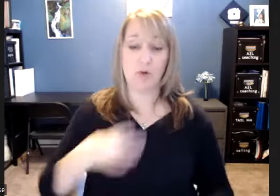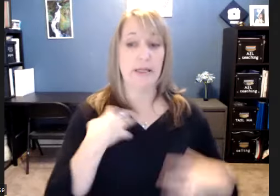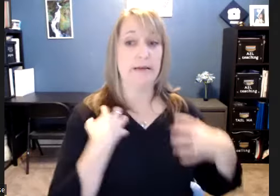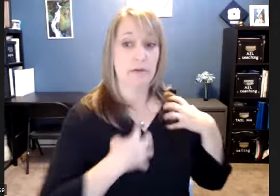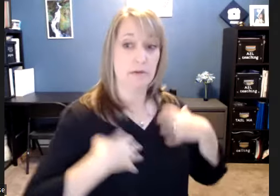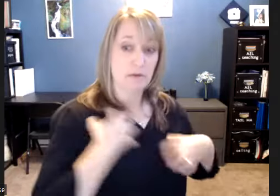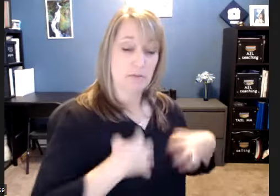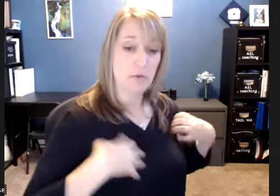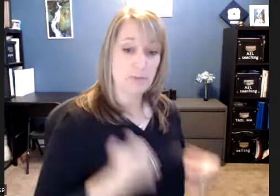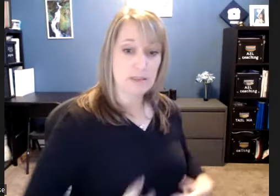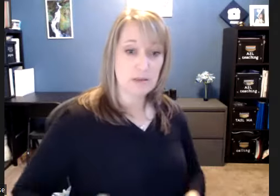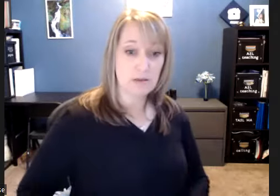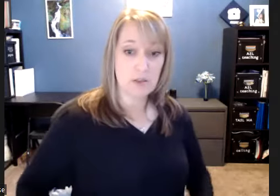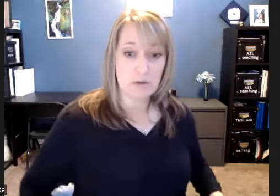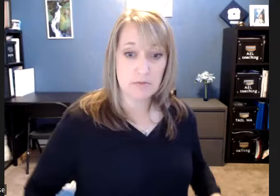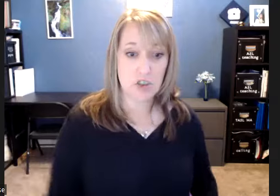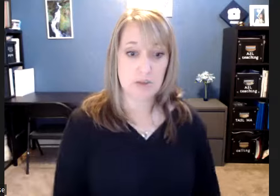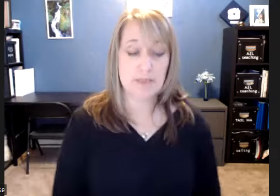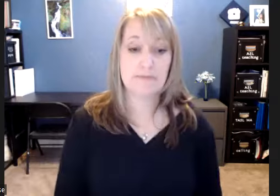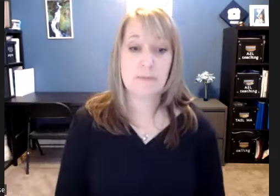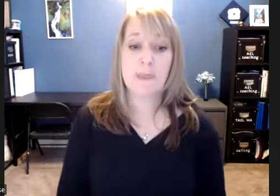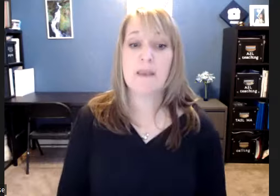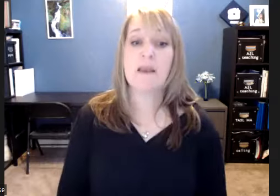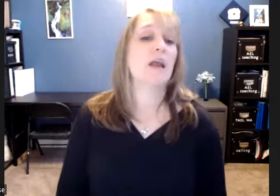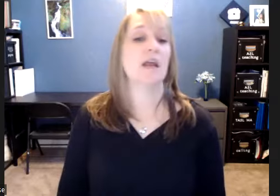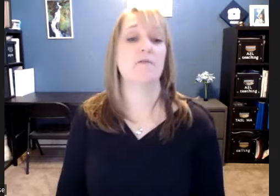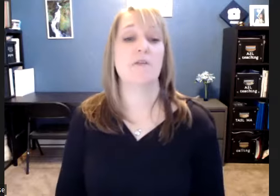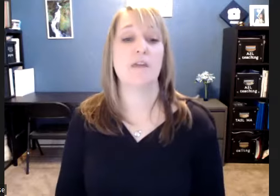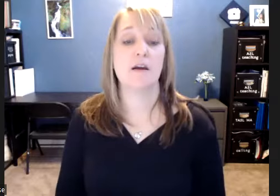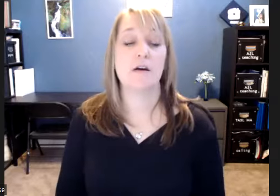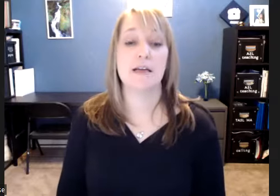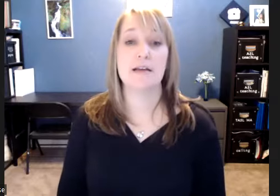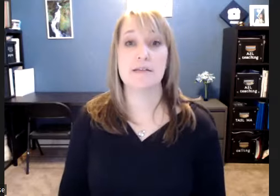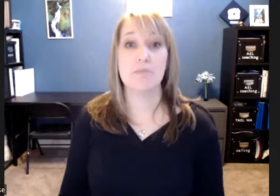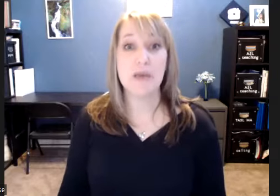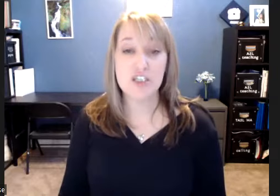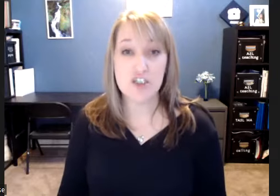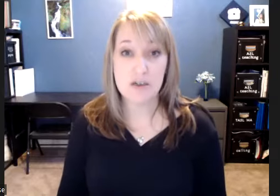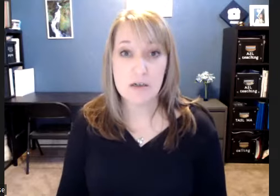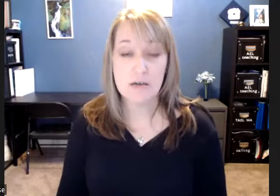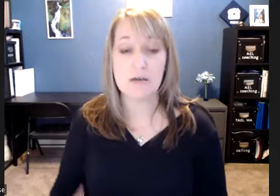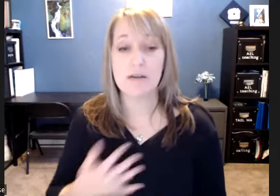swirly movements on your shirt. If there is a picture or like